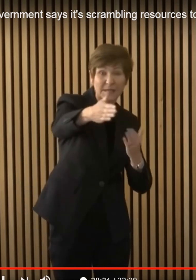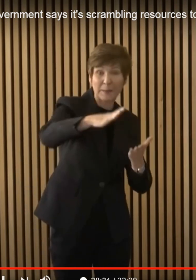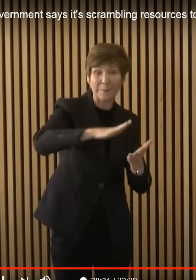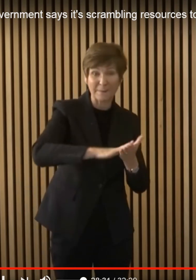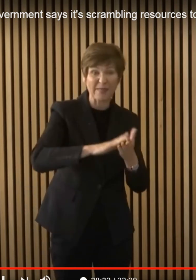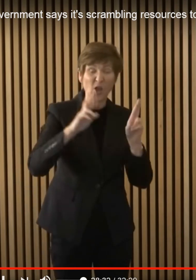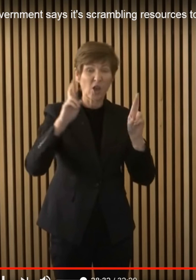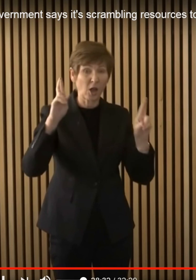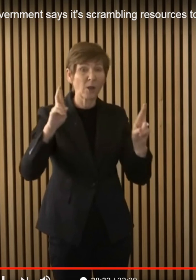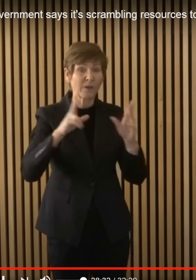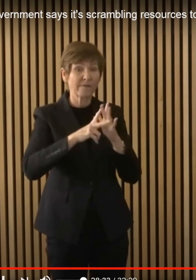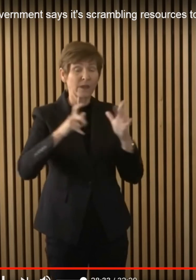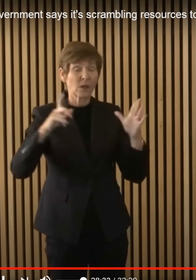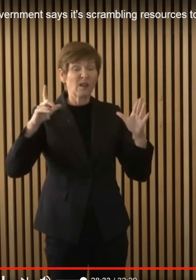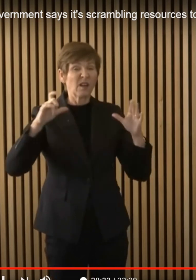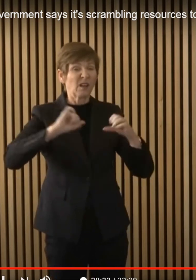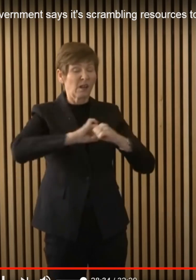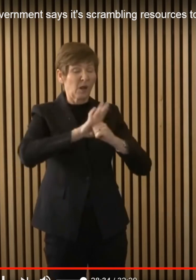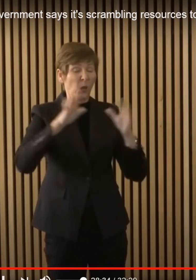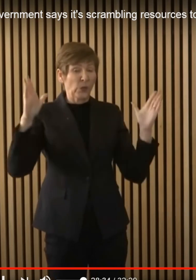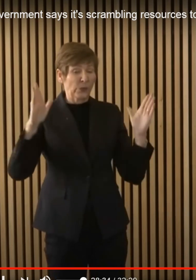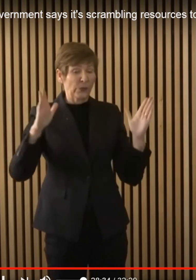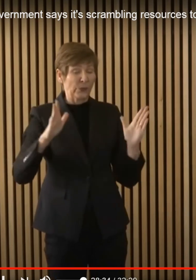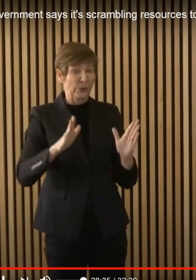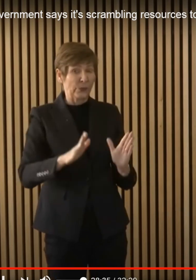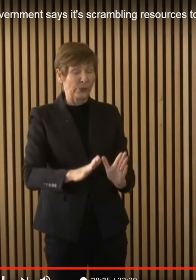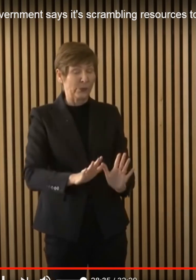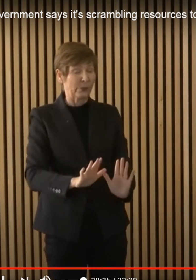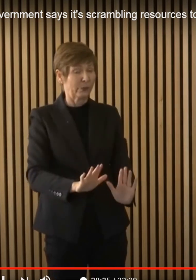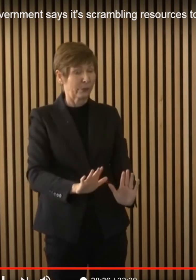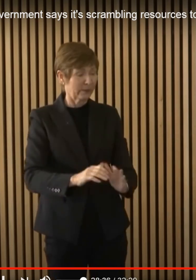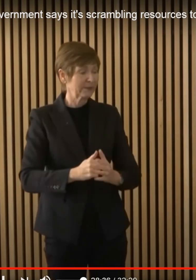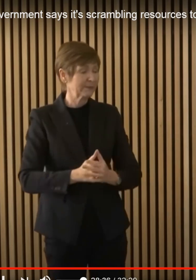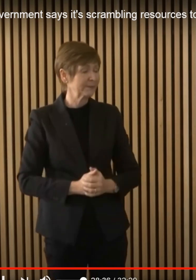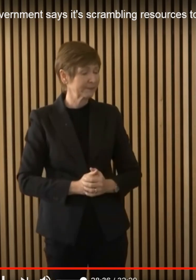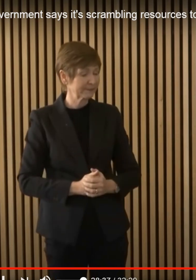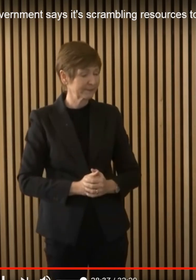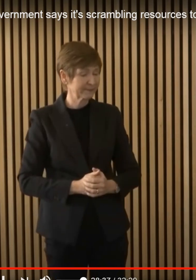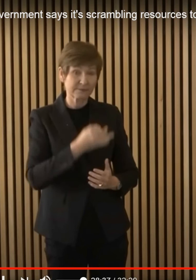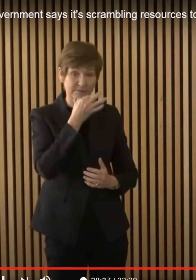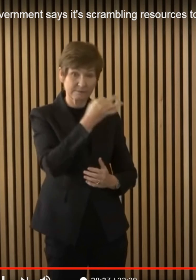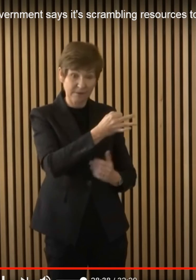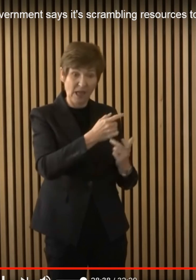well and truly passed its fundamental need. And then Jonathan.